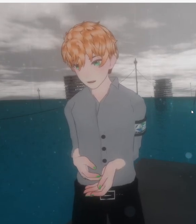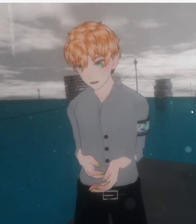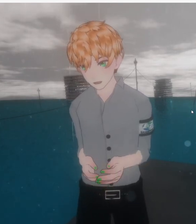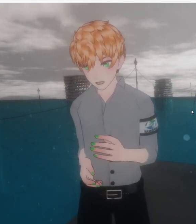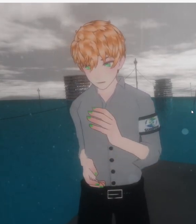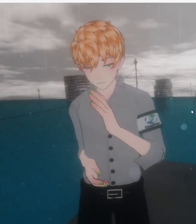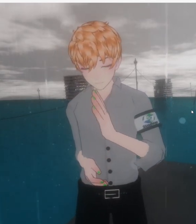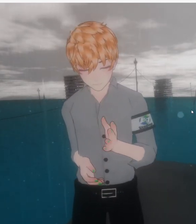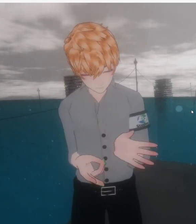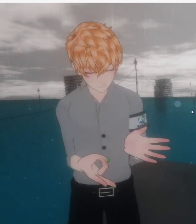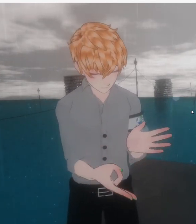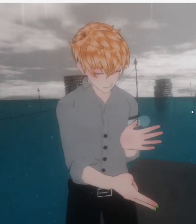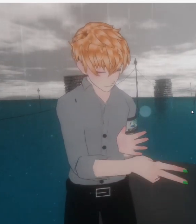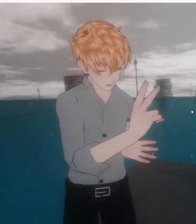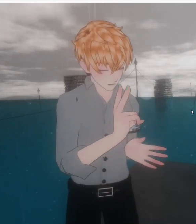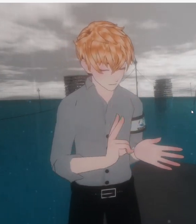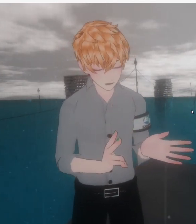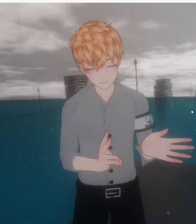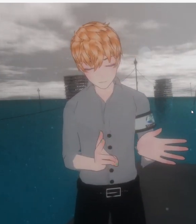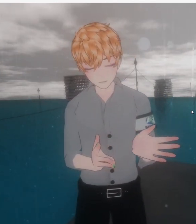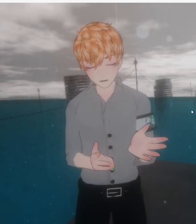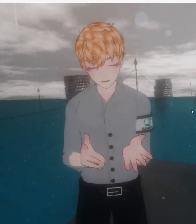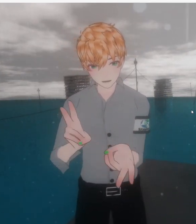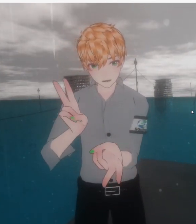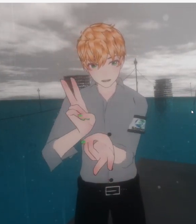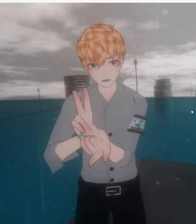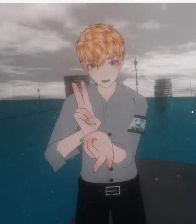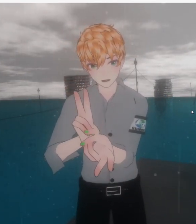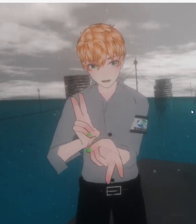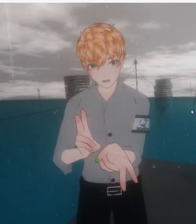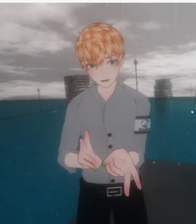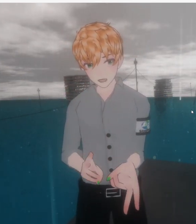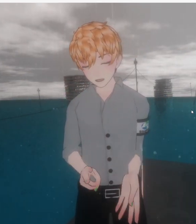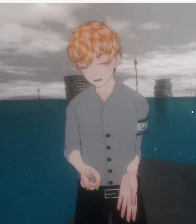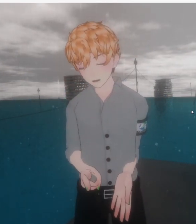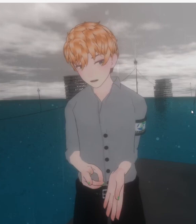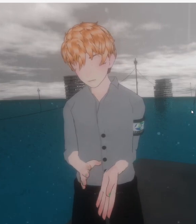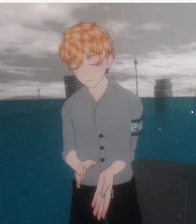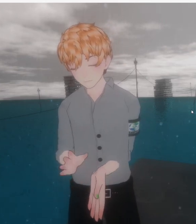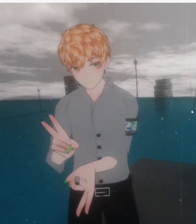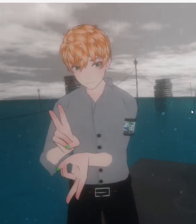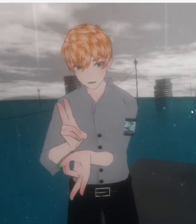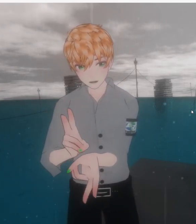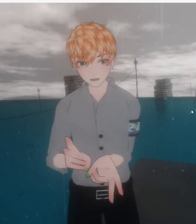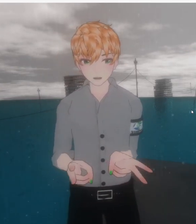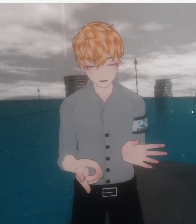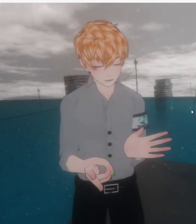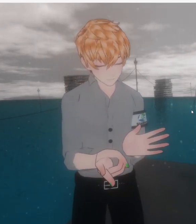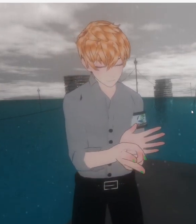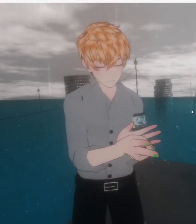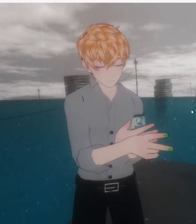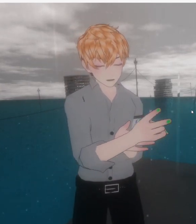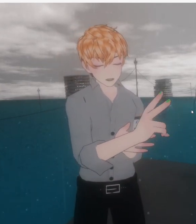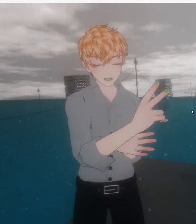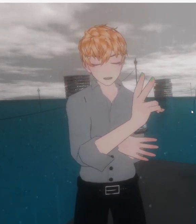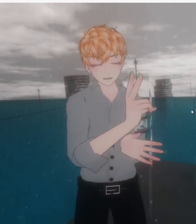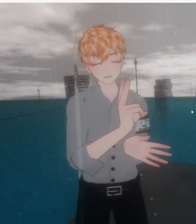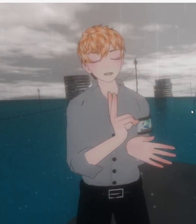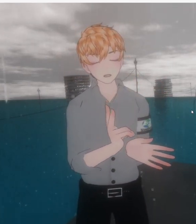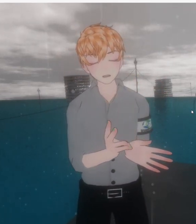out. So, promiscuous is like that. They know the sign for intercourse, and that kind of explained it really well.